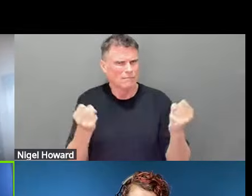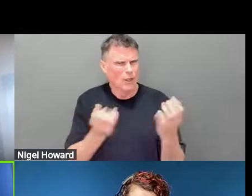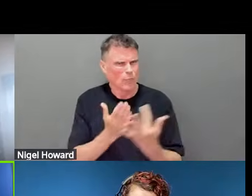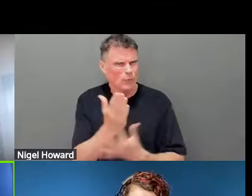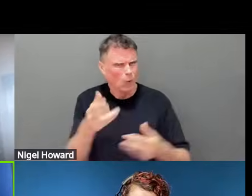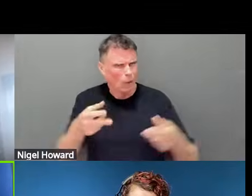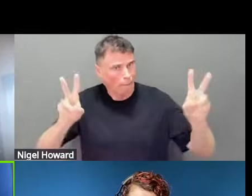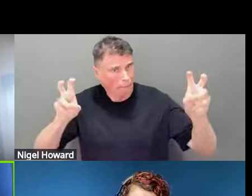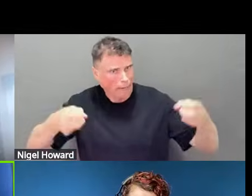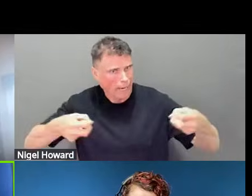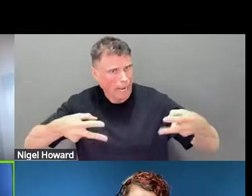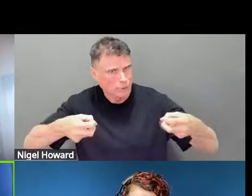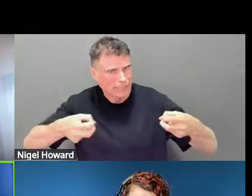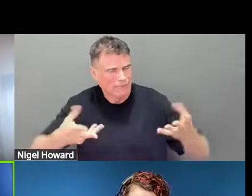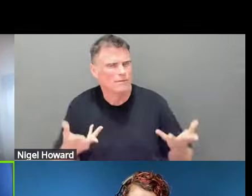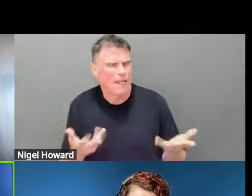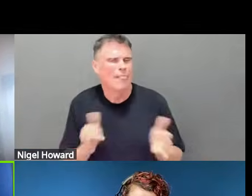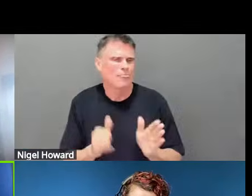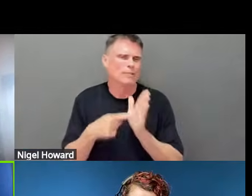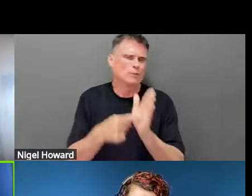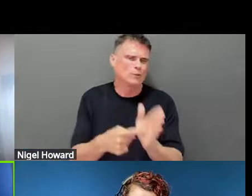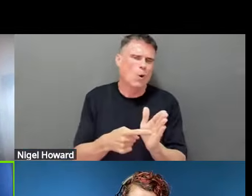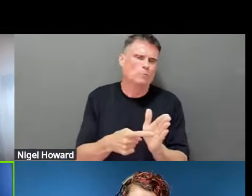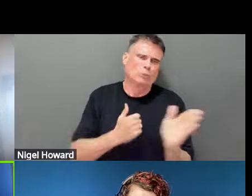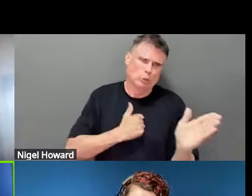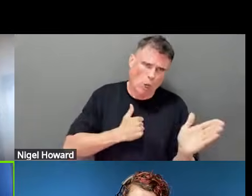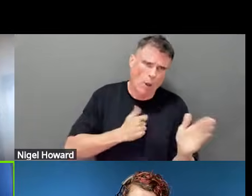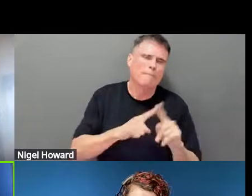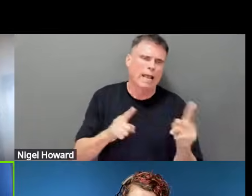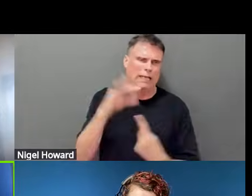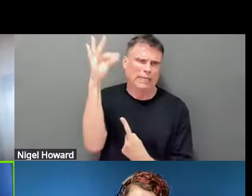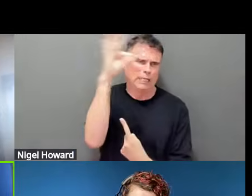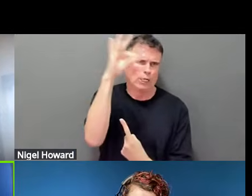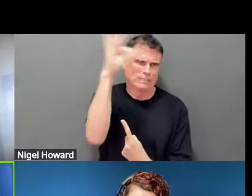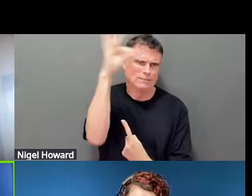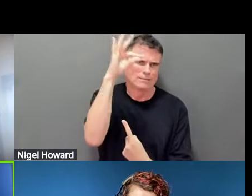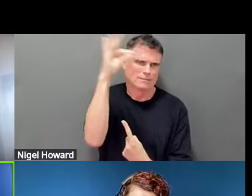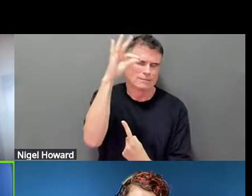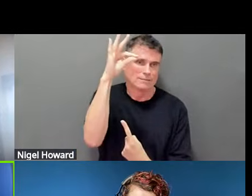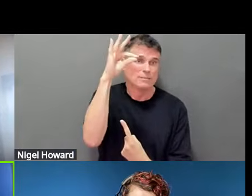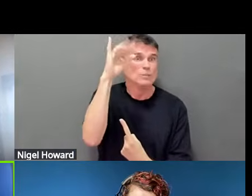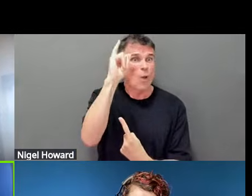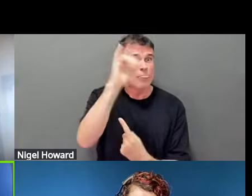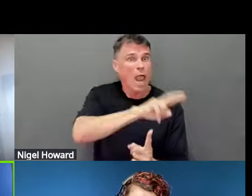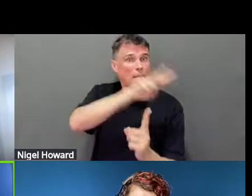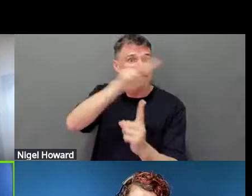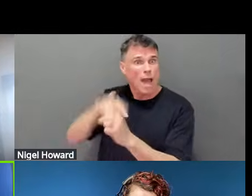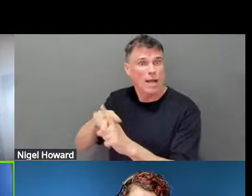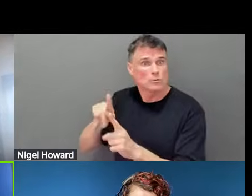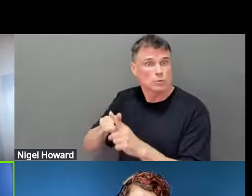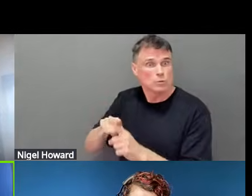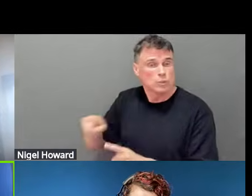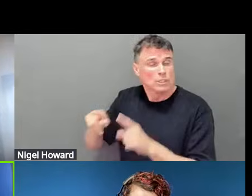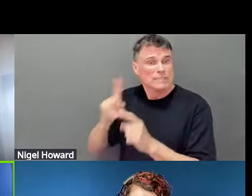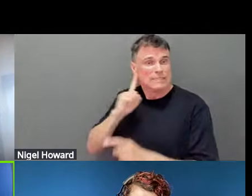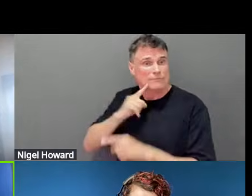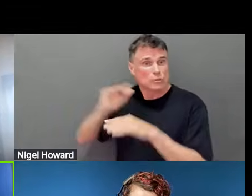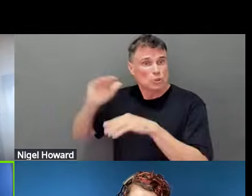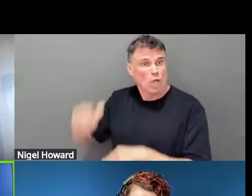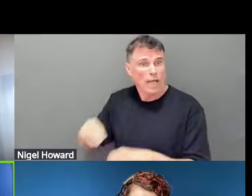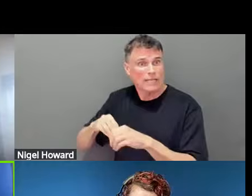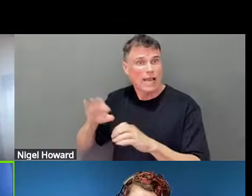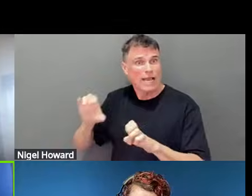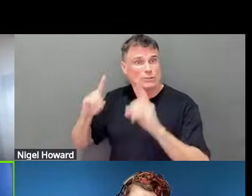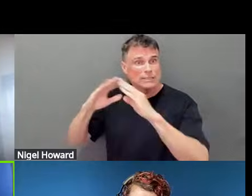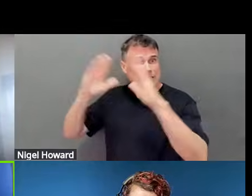is it that you would have access to my presentation by watching the captions? So I think it is a real example of